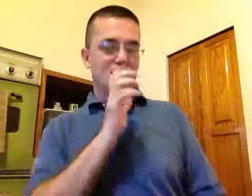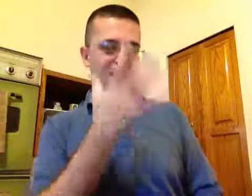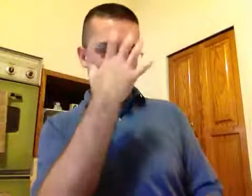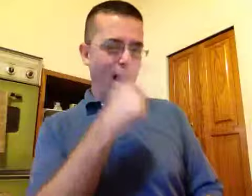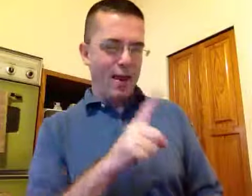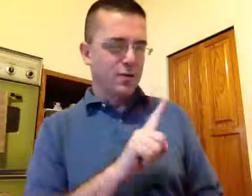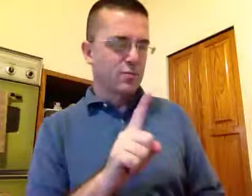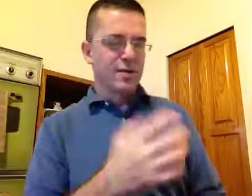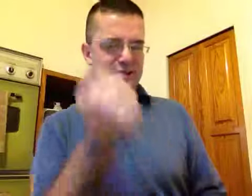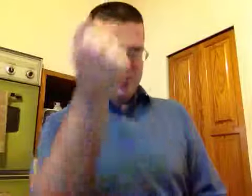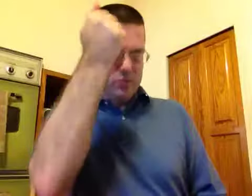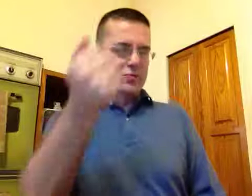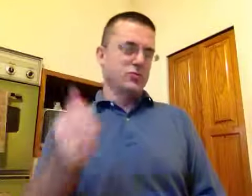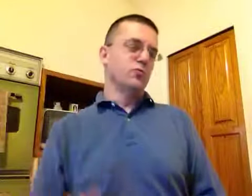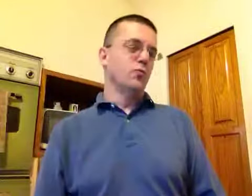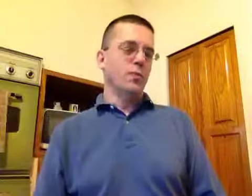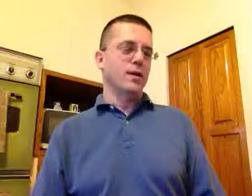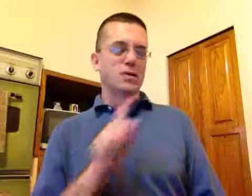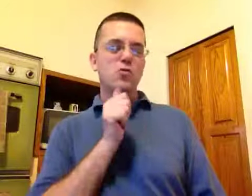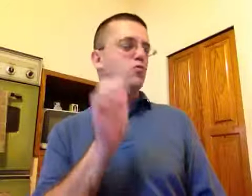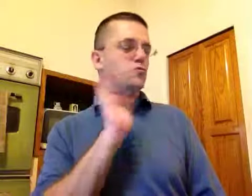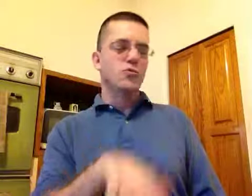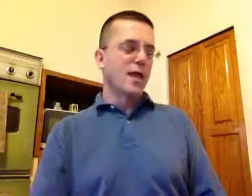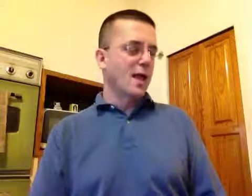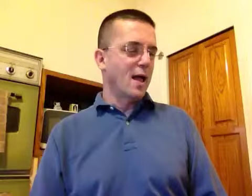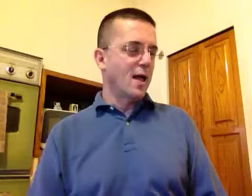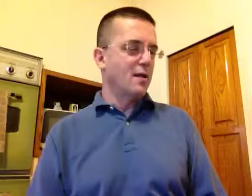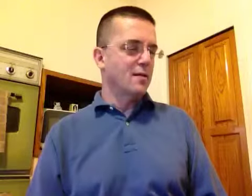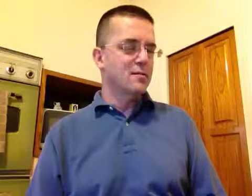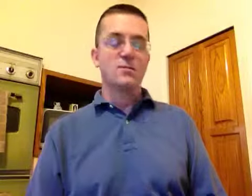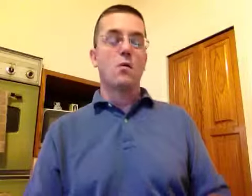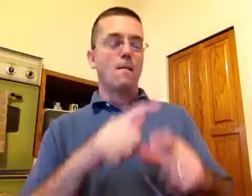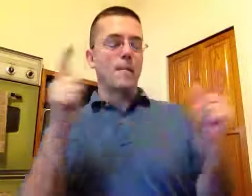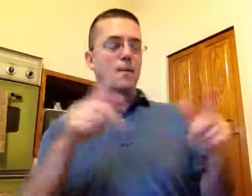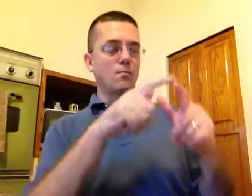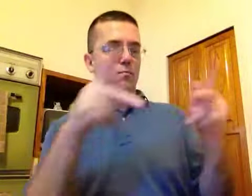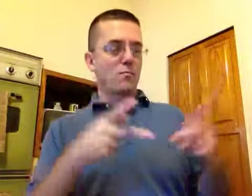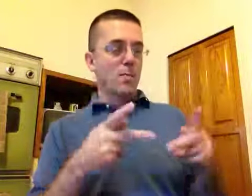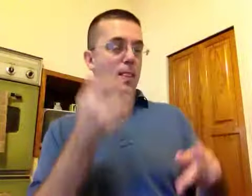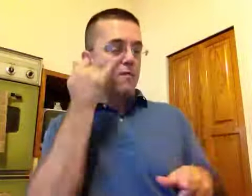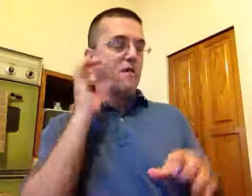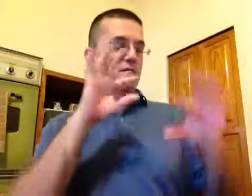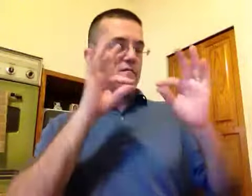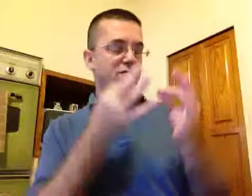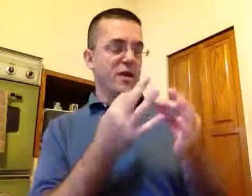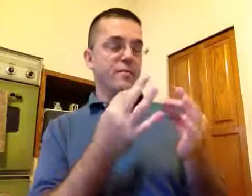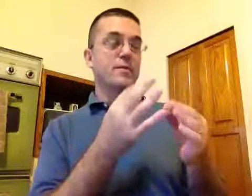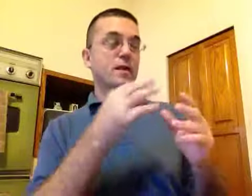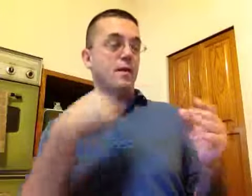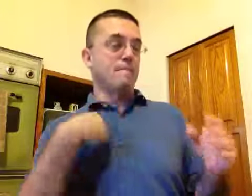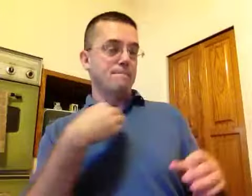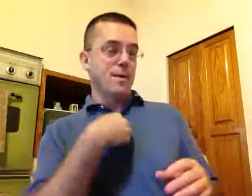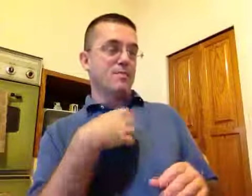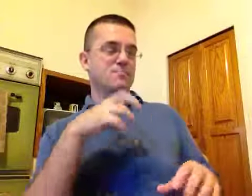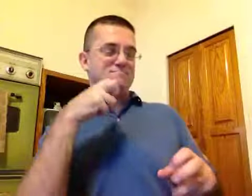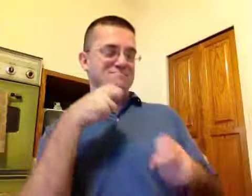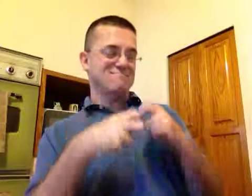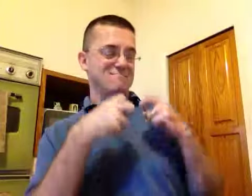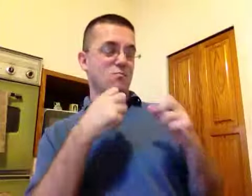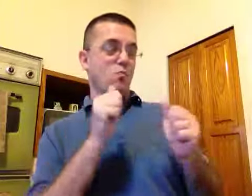just stupid. And so the big problem with land contract is if the family member gets in trouble with the IRS, or the family